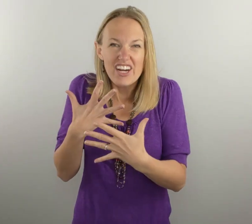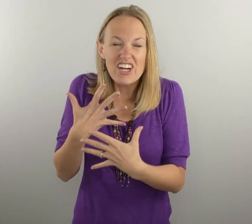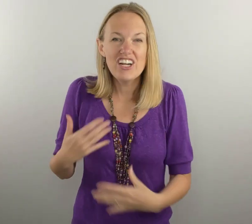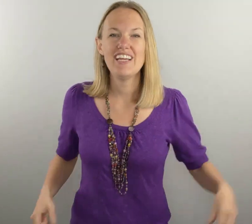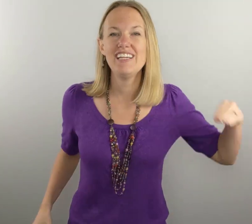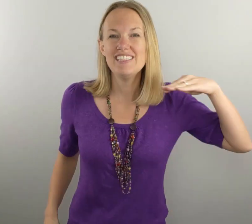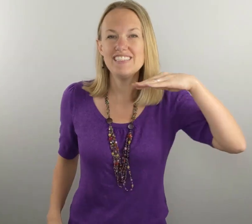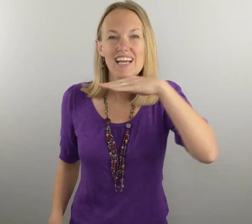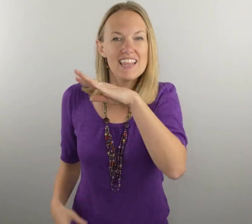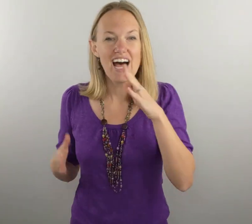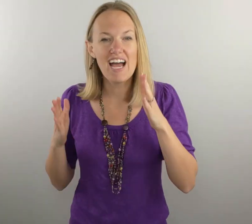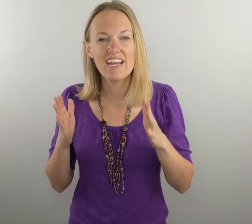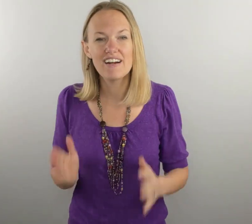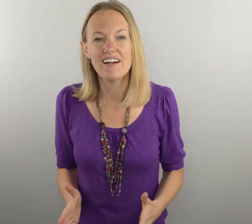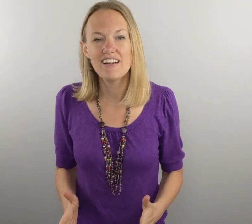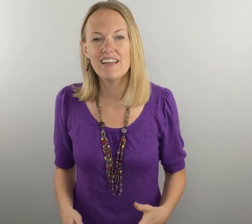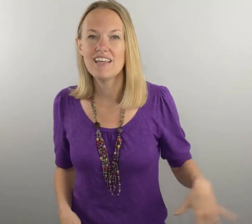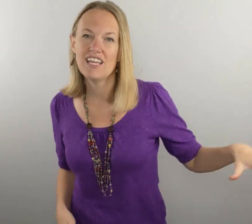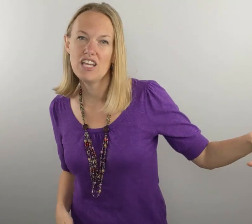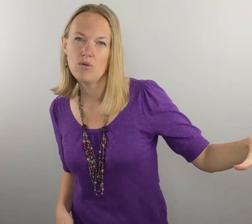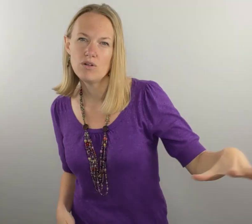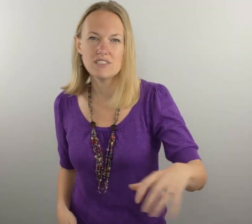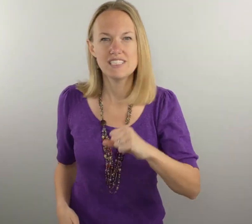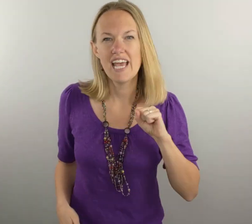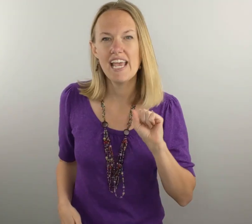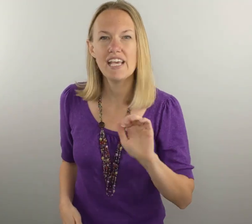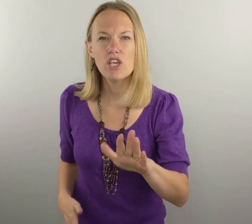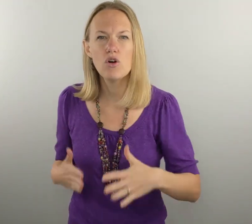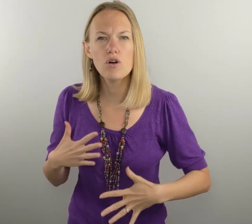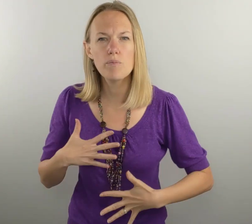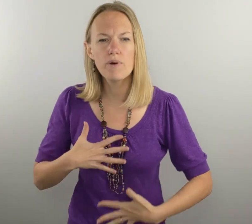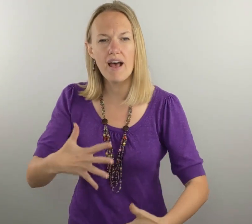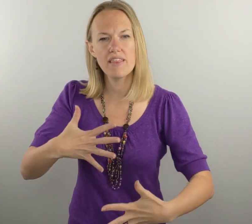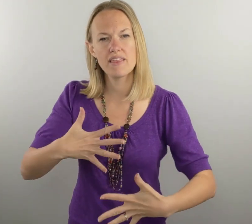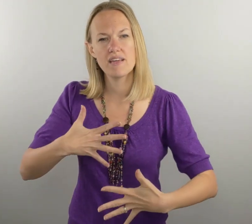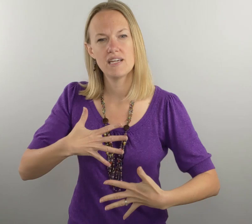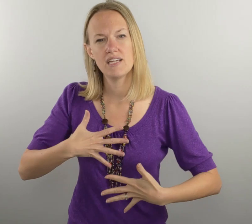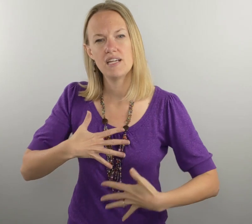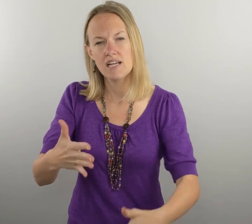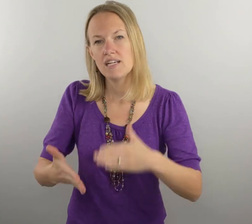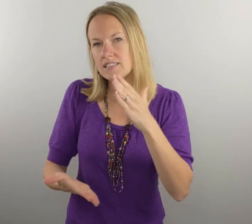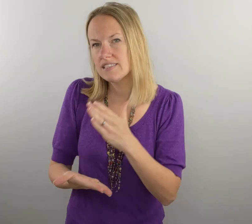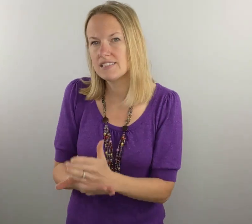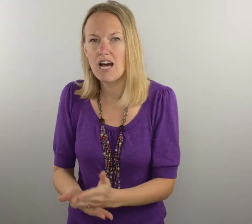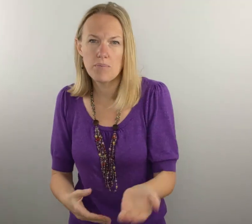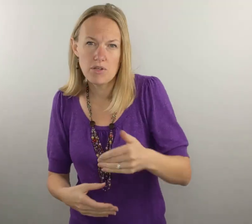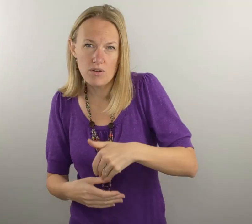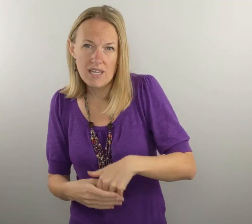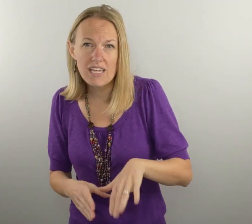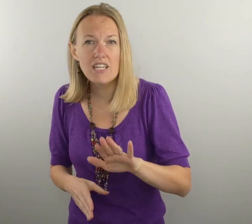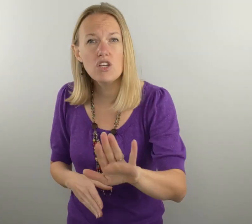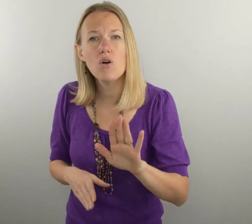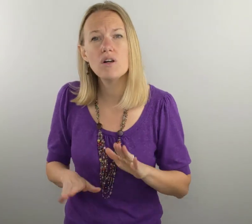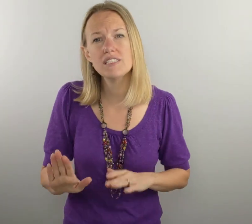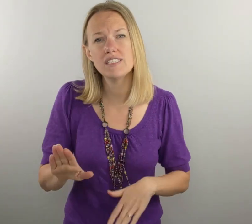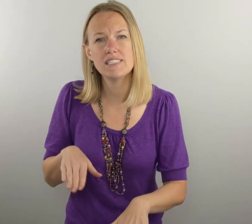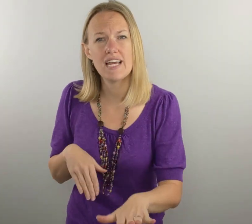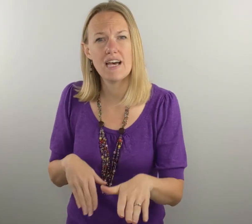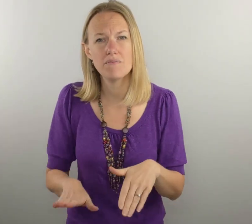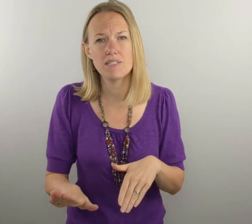Fear is a liar. He will take your breath, stop you in your steps.